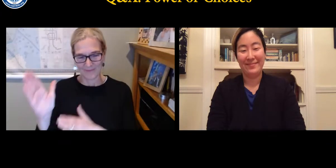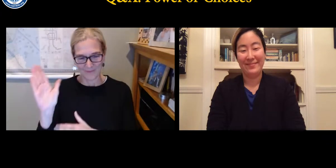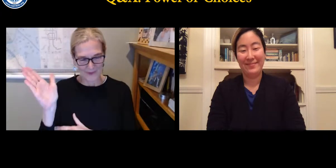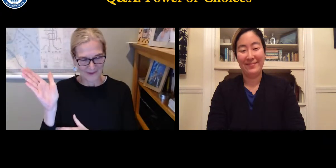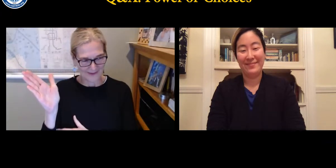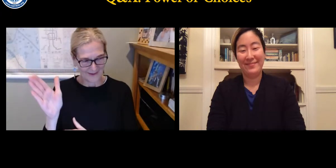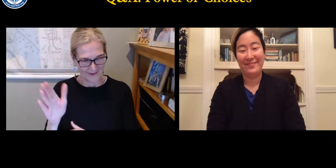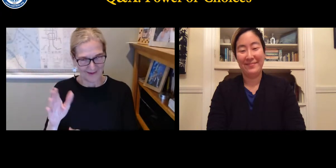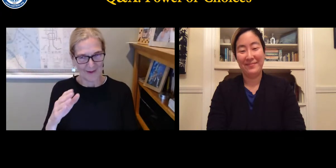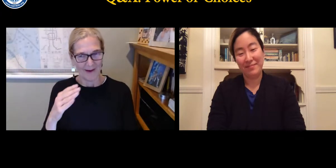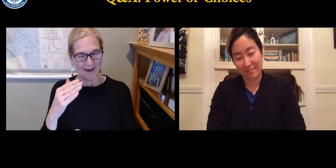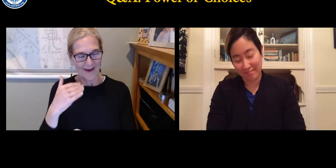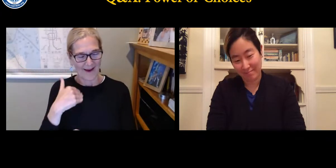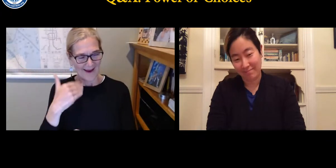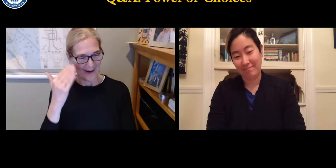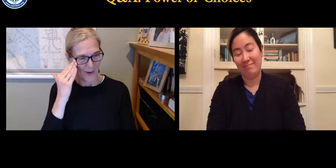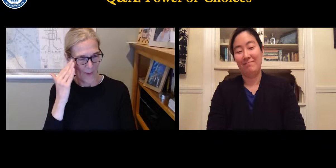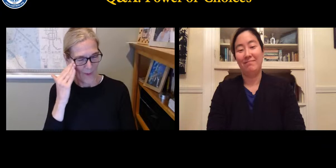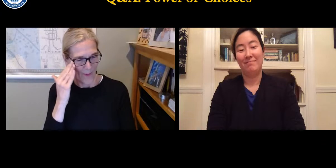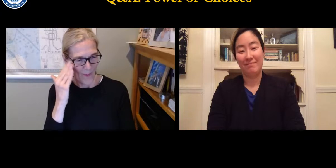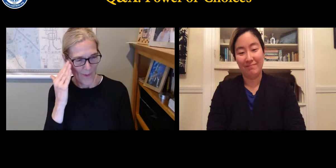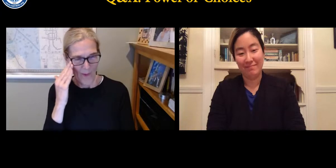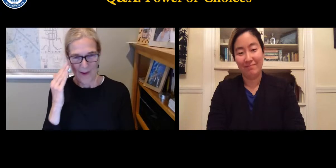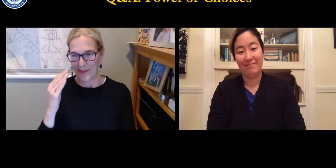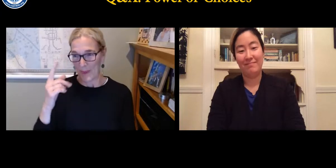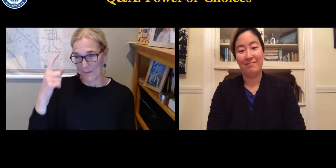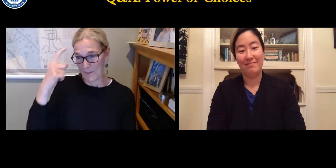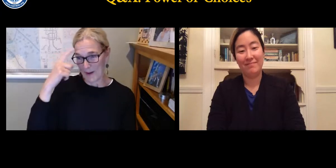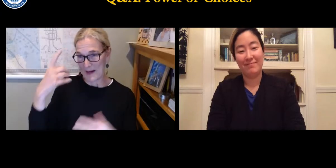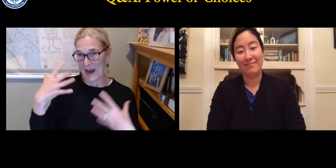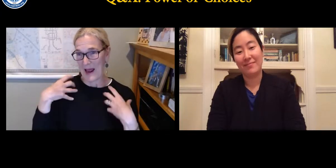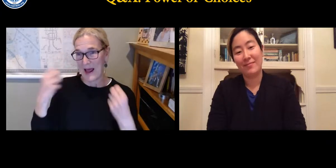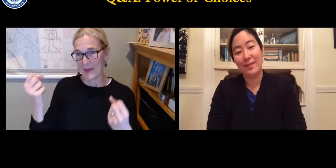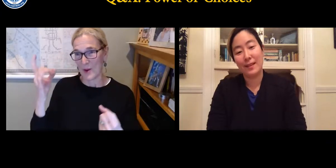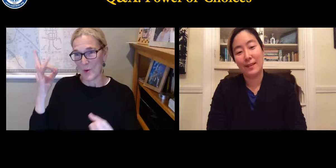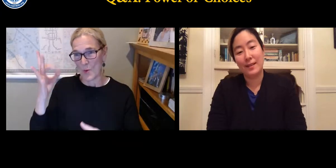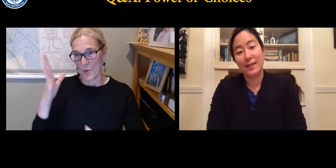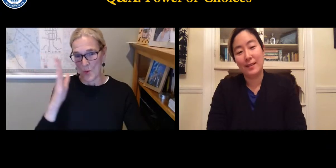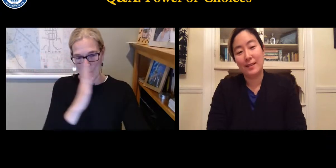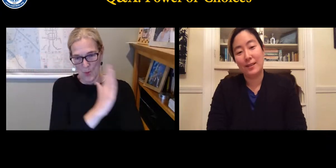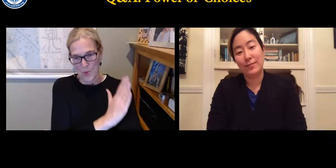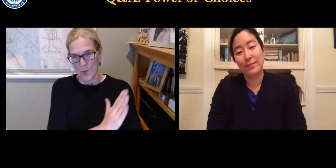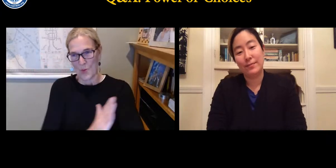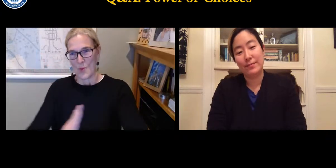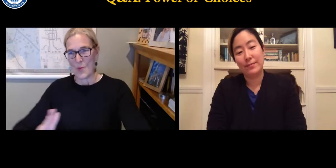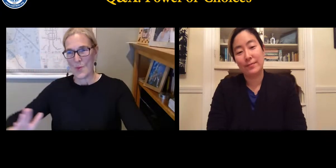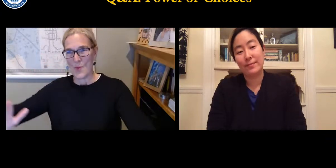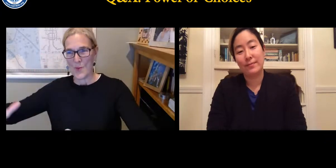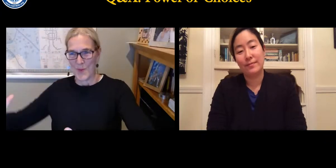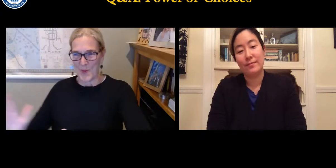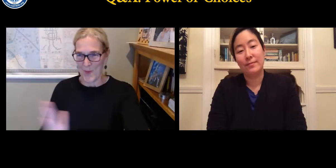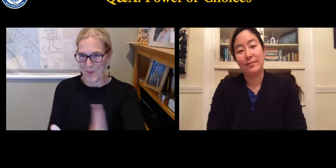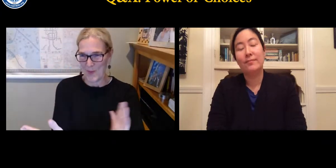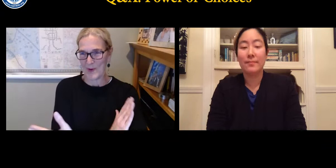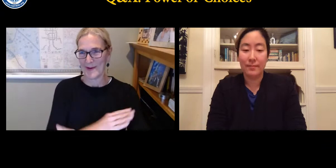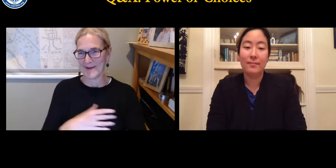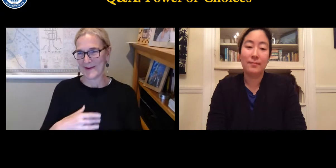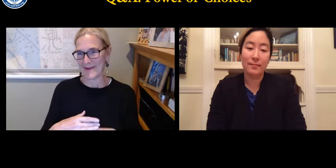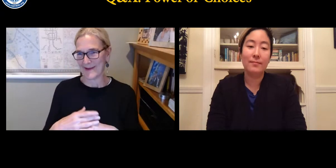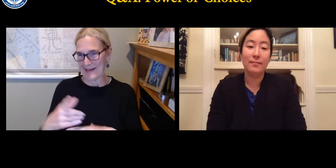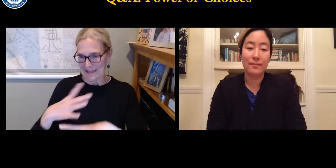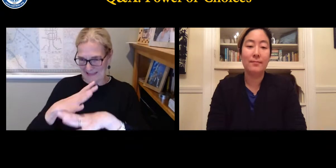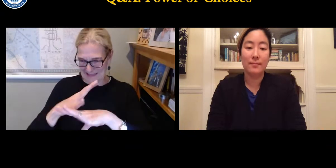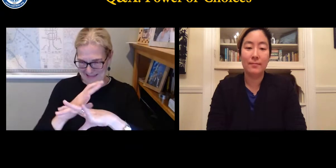Marla speaking. Noel, thank you so much for such a nice presentation. I know that mental